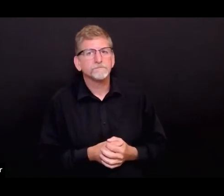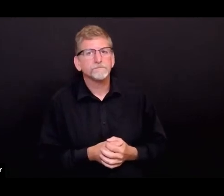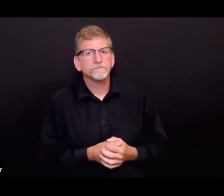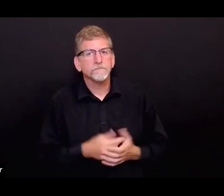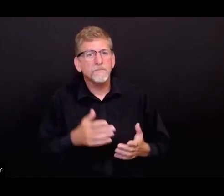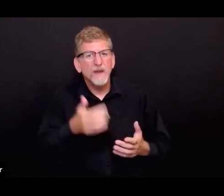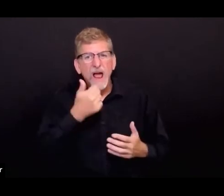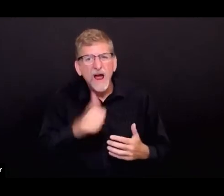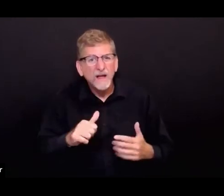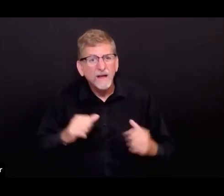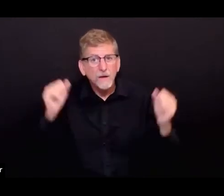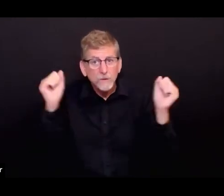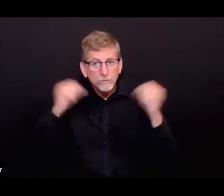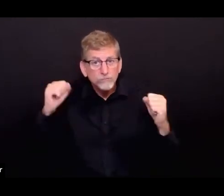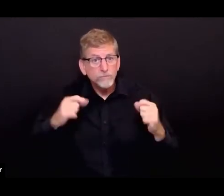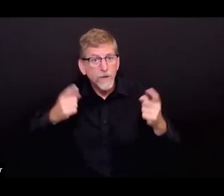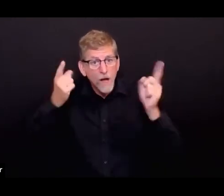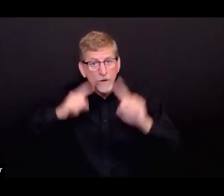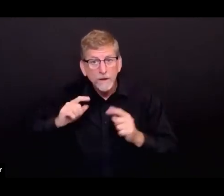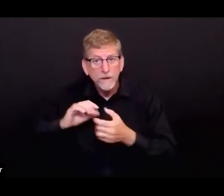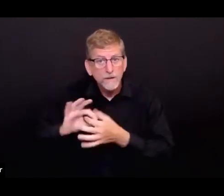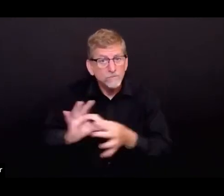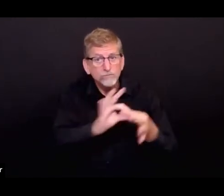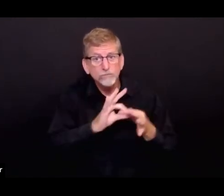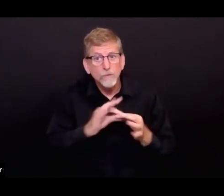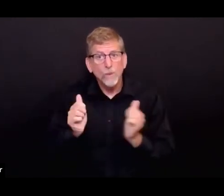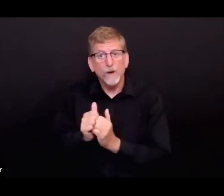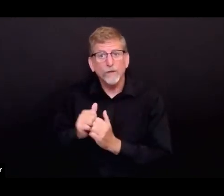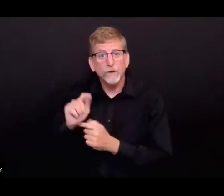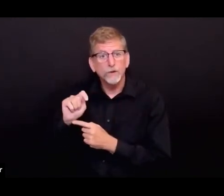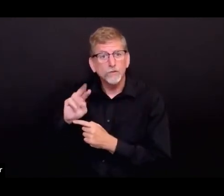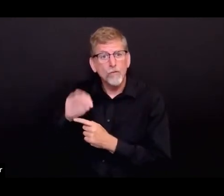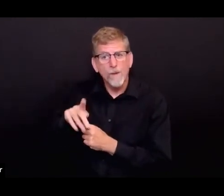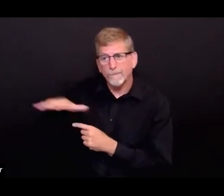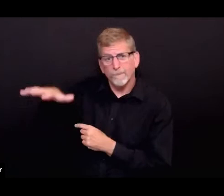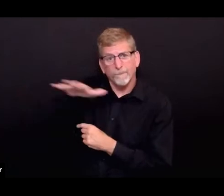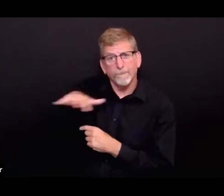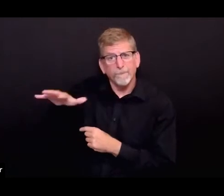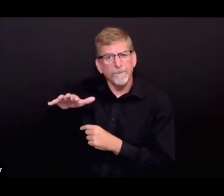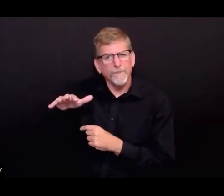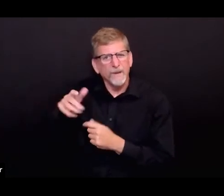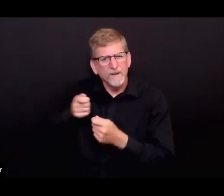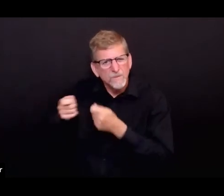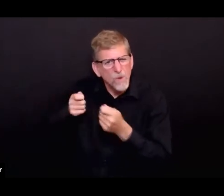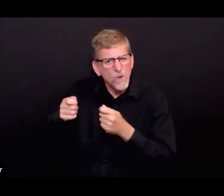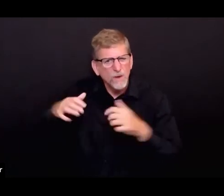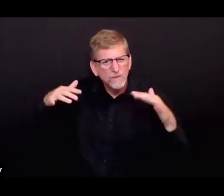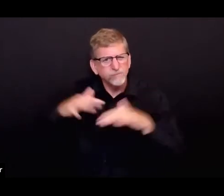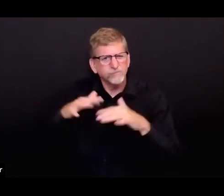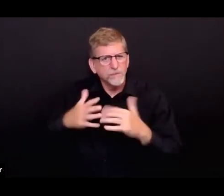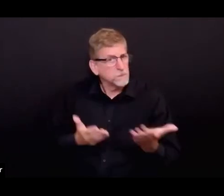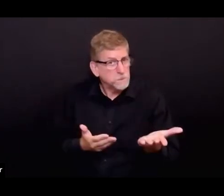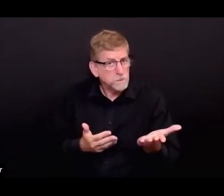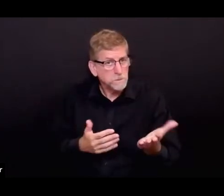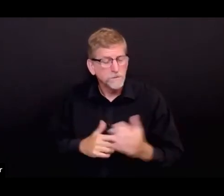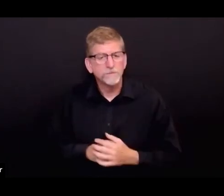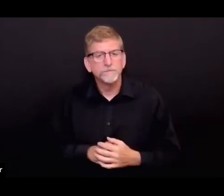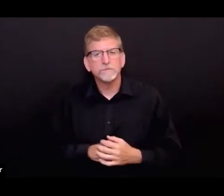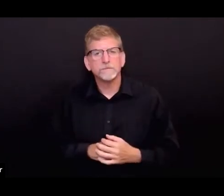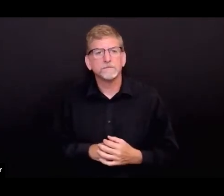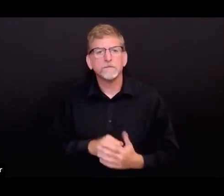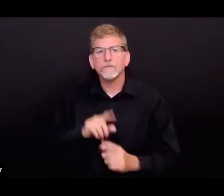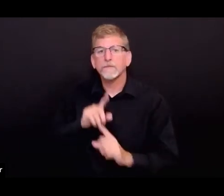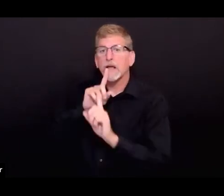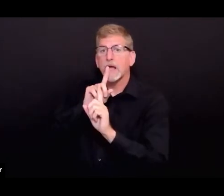the Trump campaign might have with local authorities that are concerning the spread? Yeah, and we've made our concerns known to